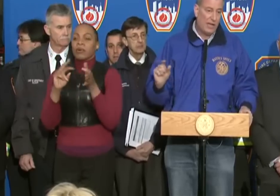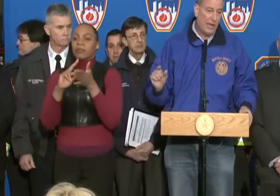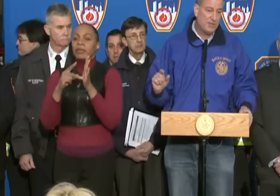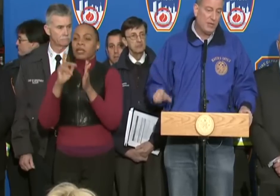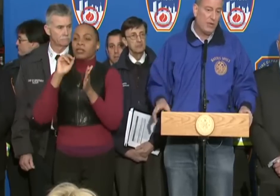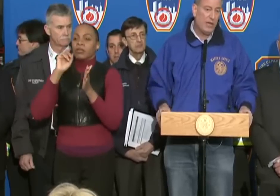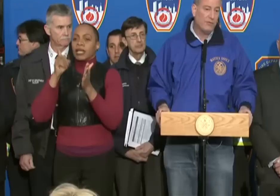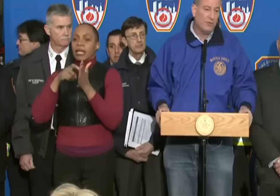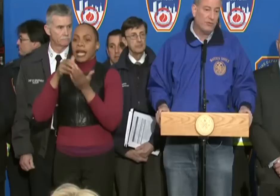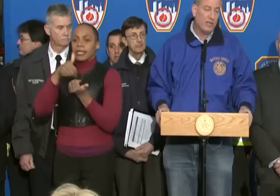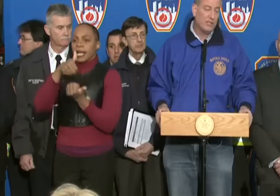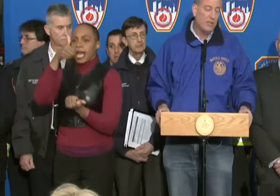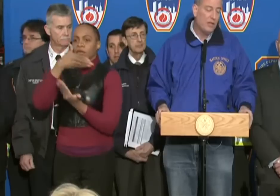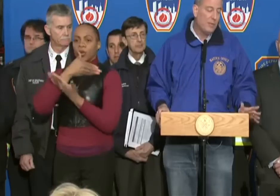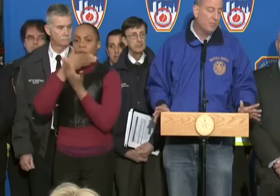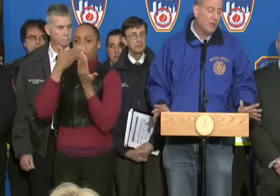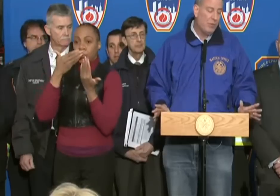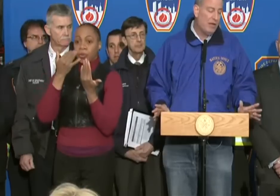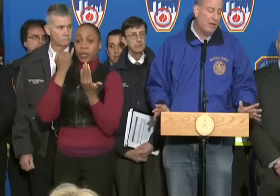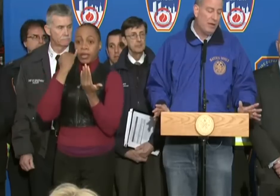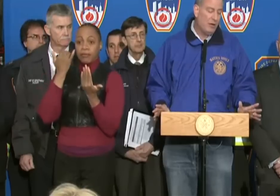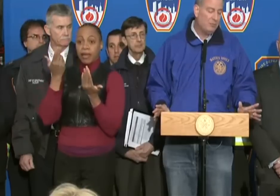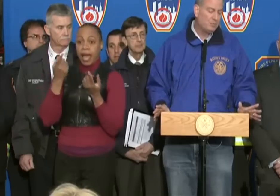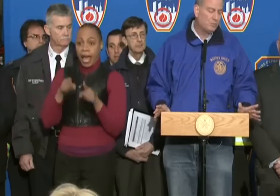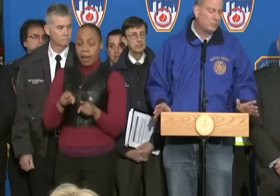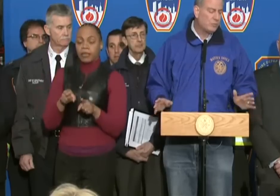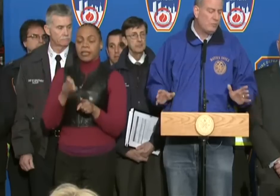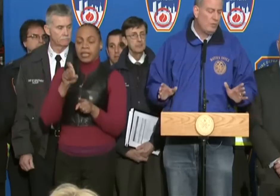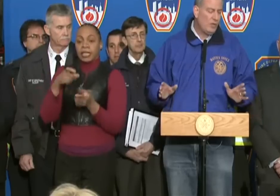are any gaps that we have to address. But